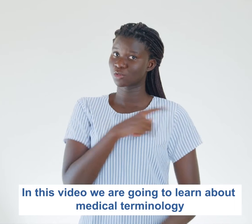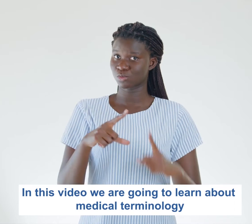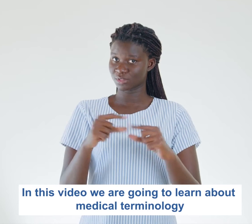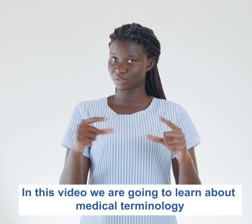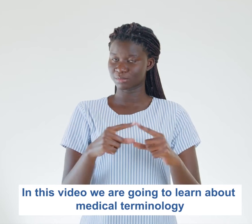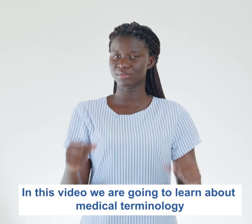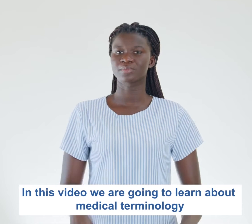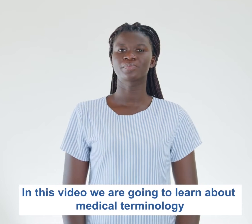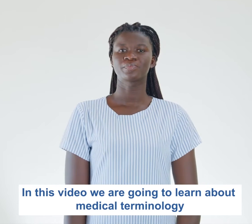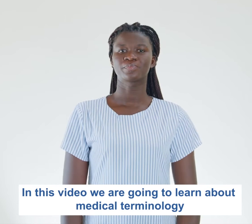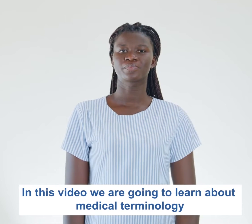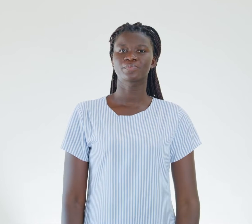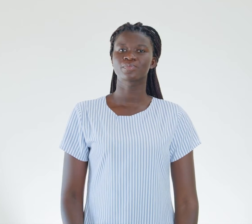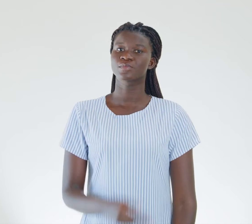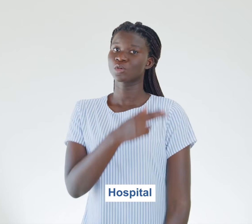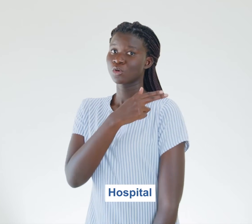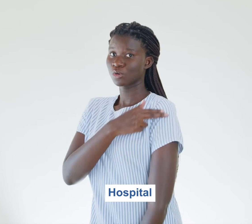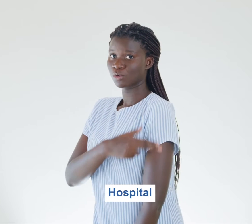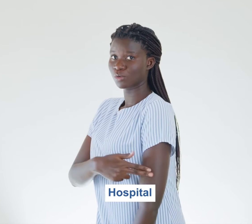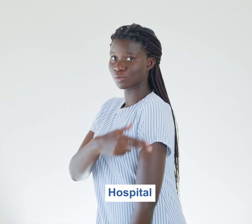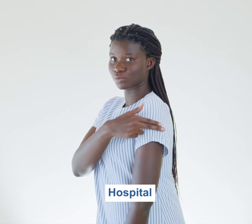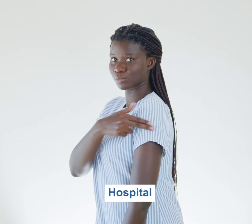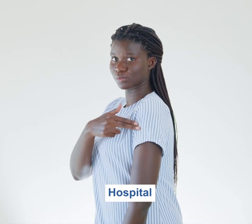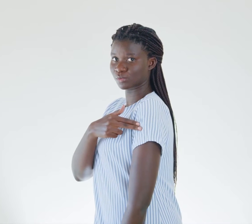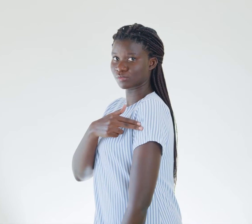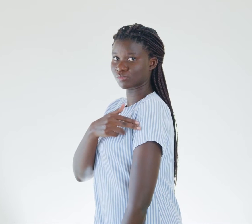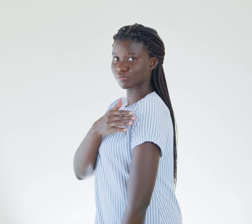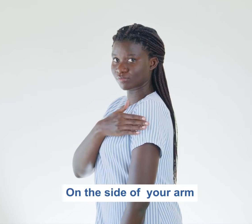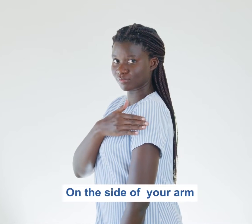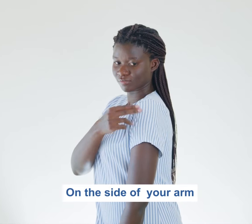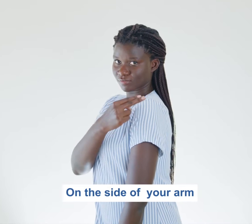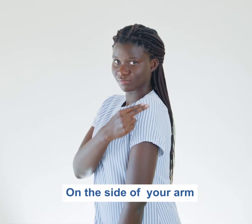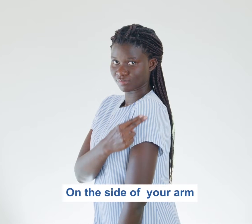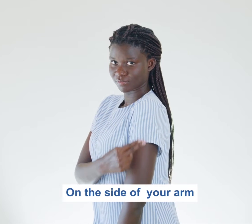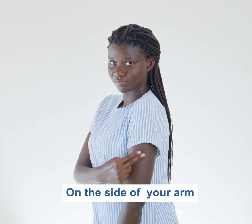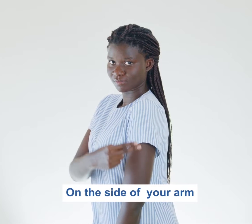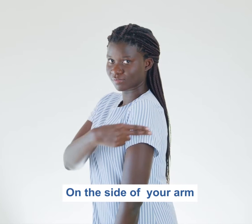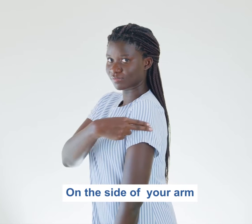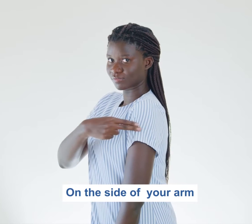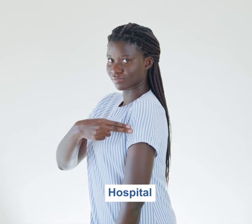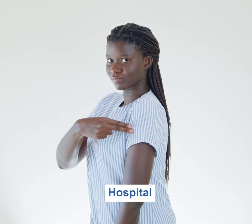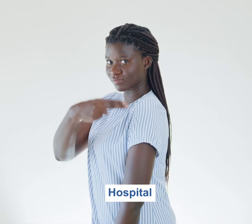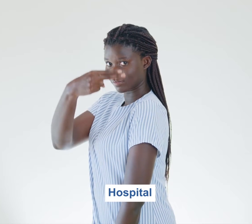medical terminologies. Hospital, on the side of your arm,